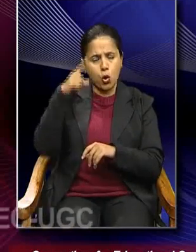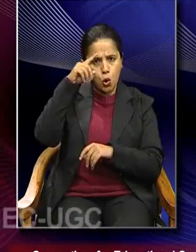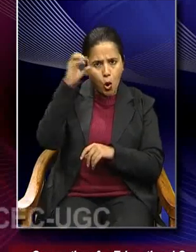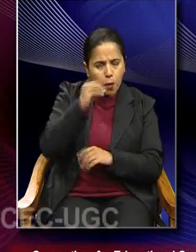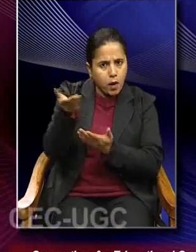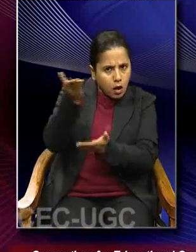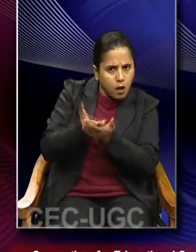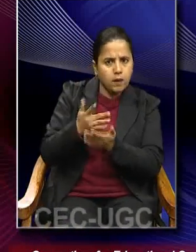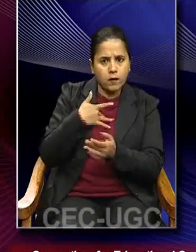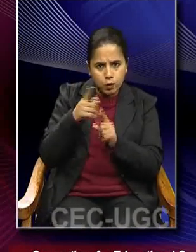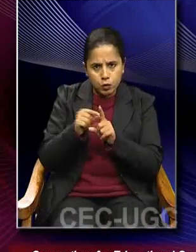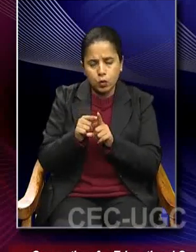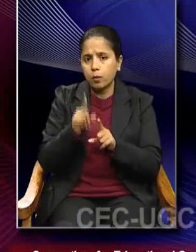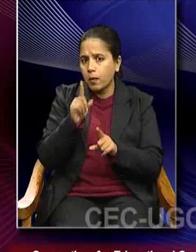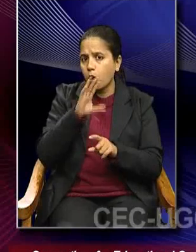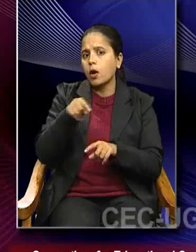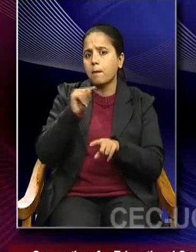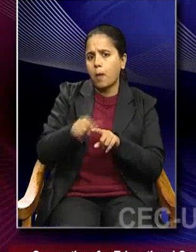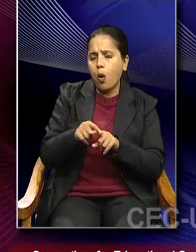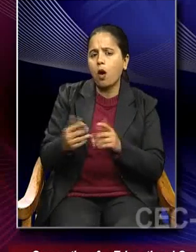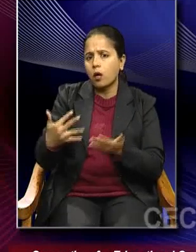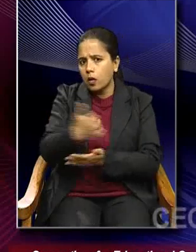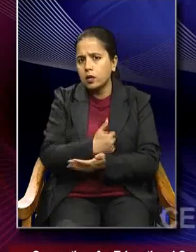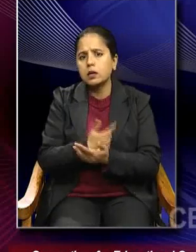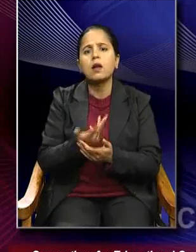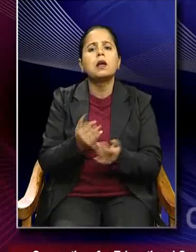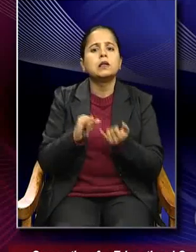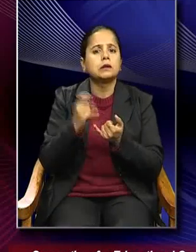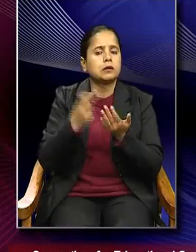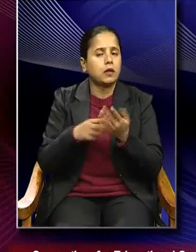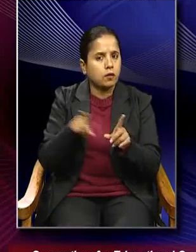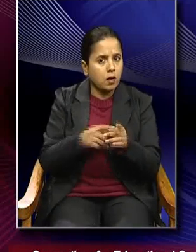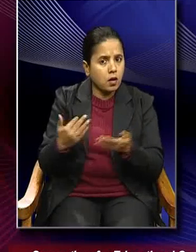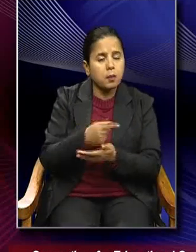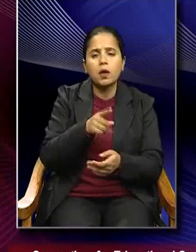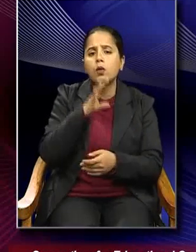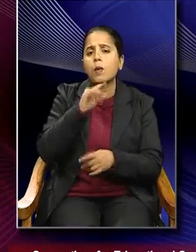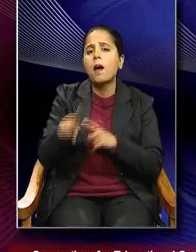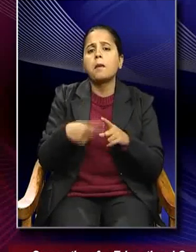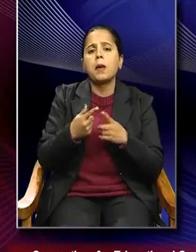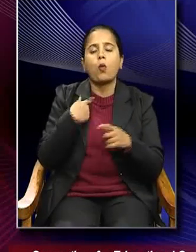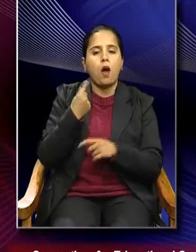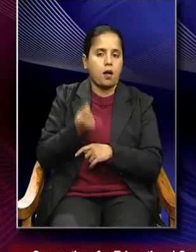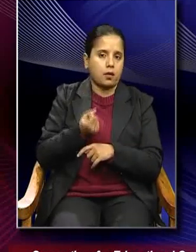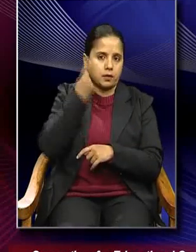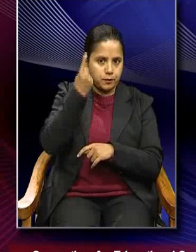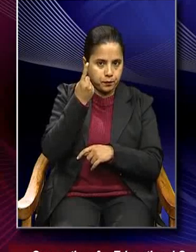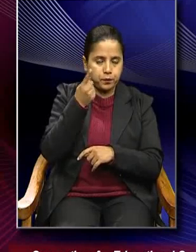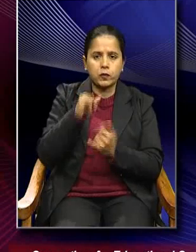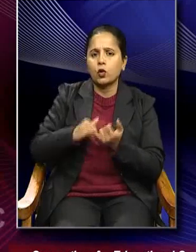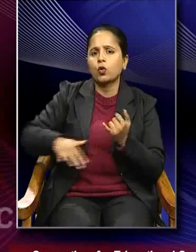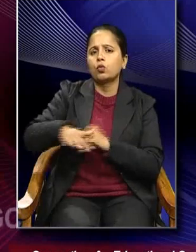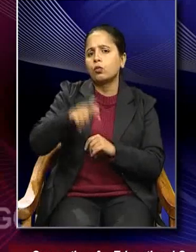opinions or doing a poll or a survey. It is actually about understanding the